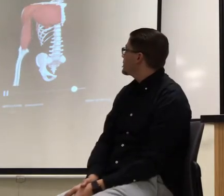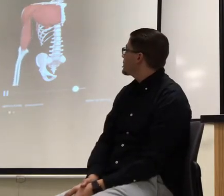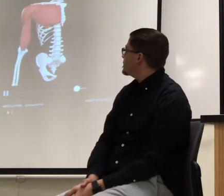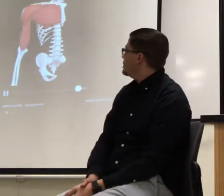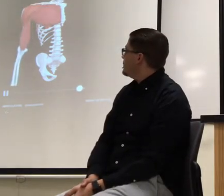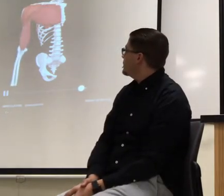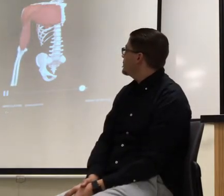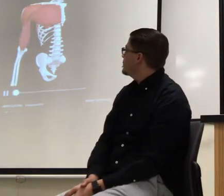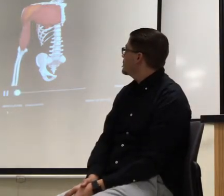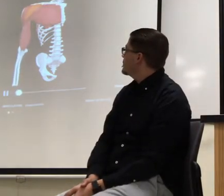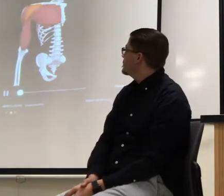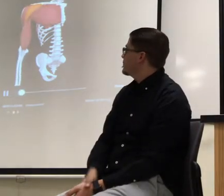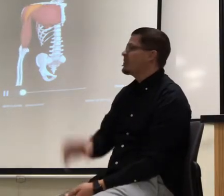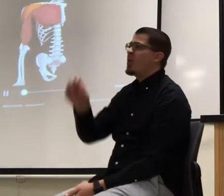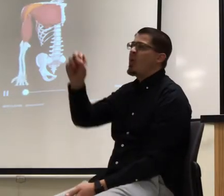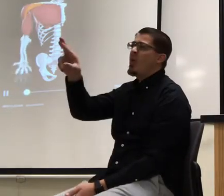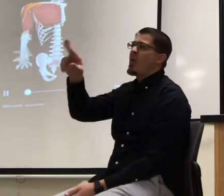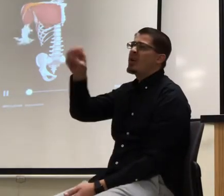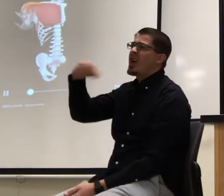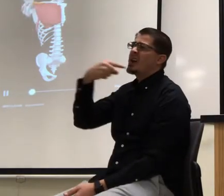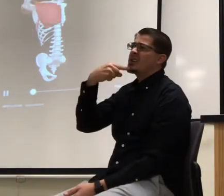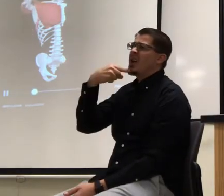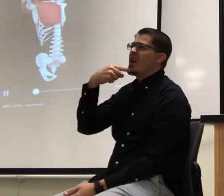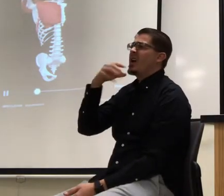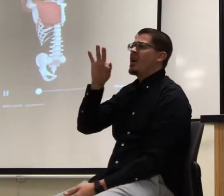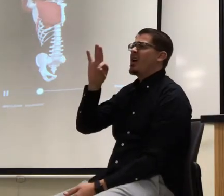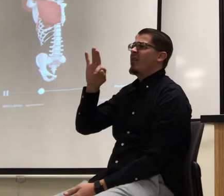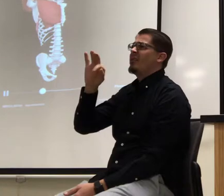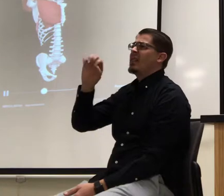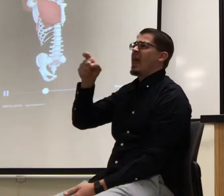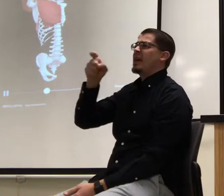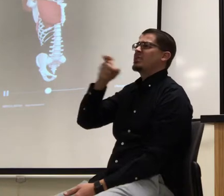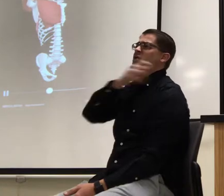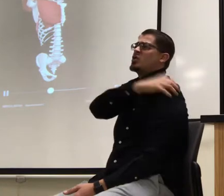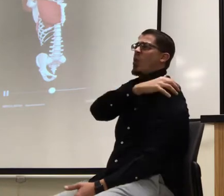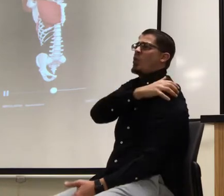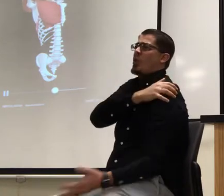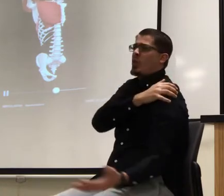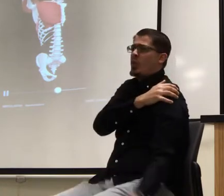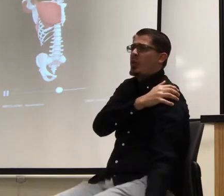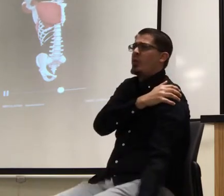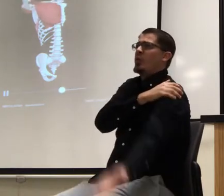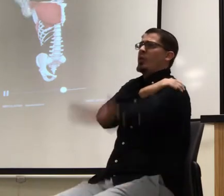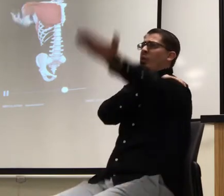Or you could say flex shoulder. Different way of saying the same thing.